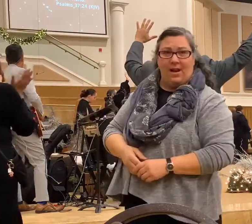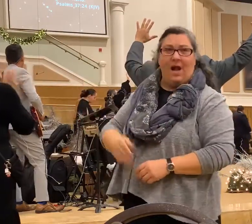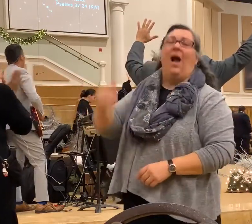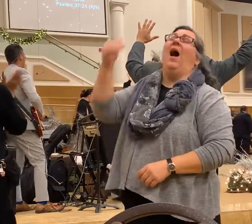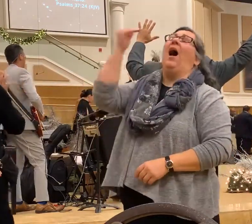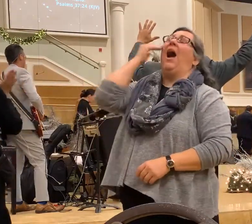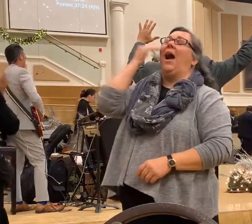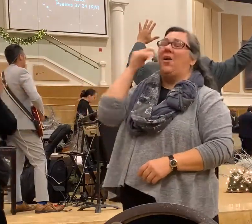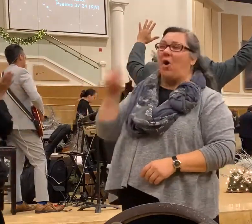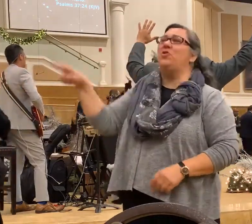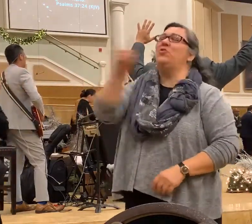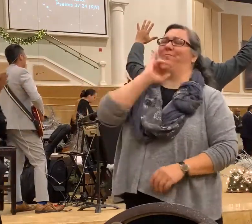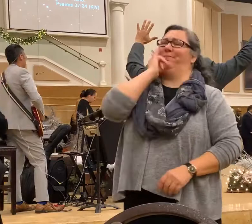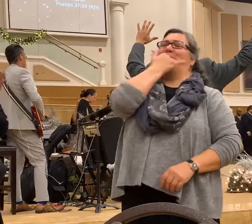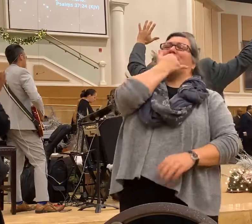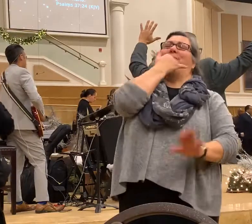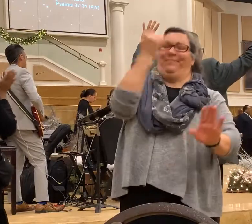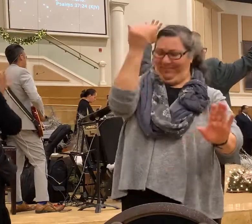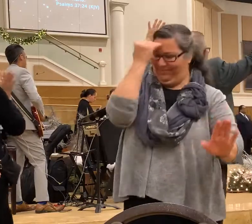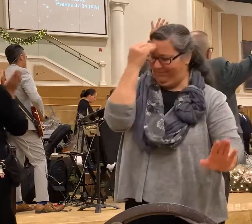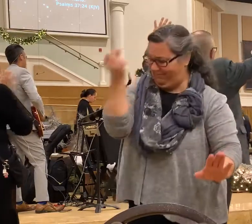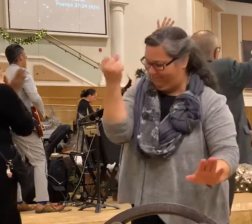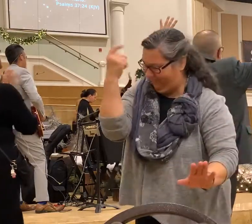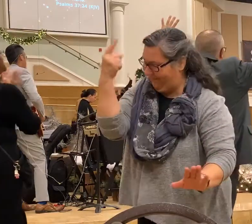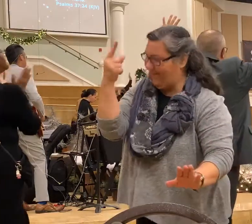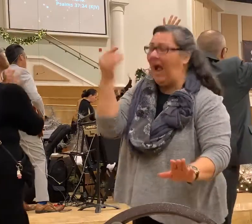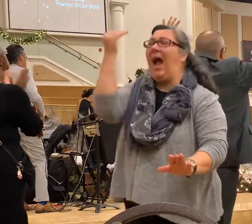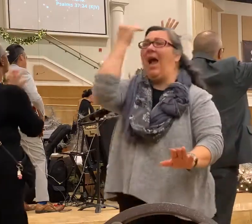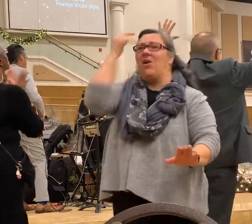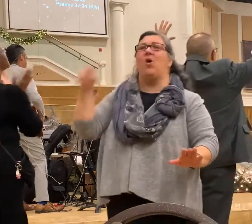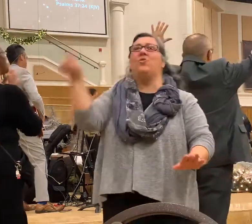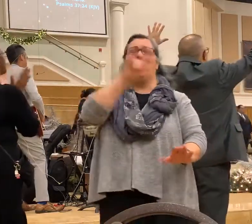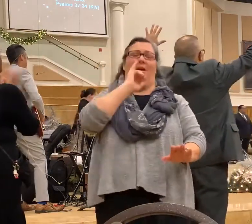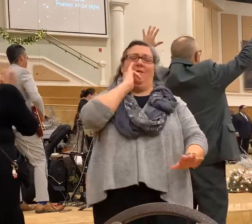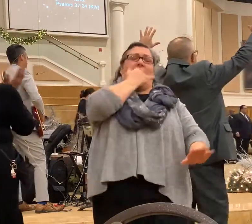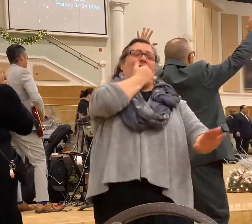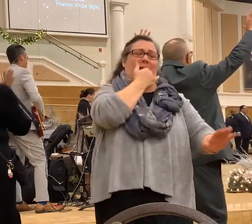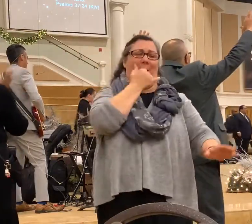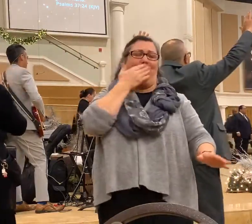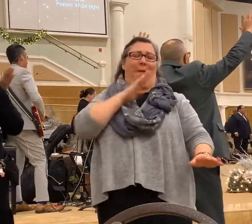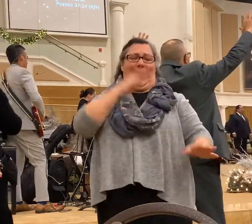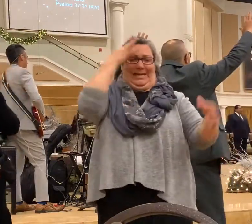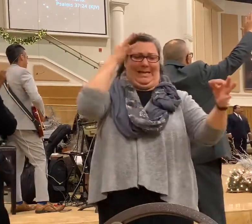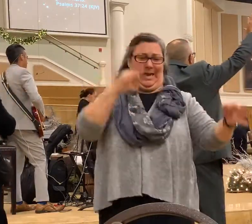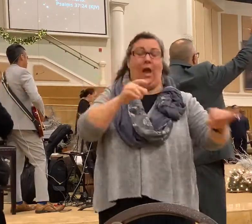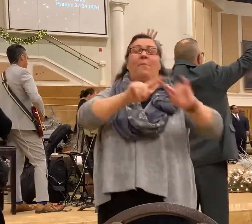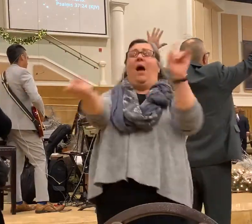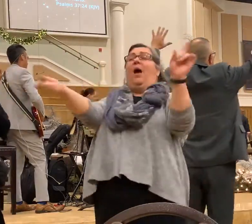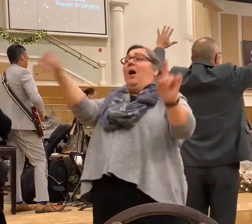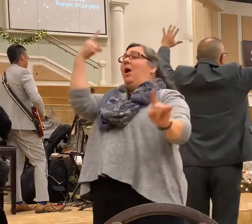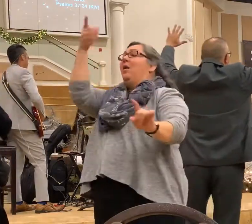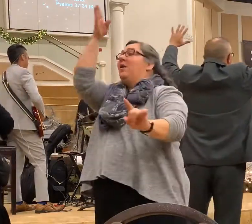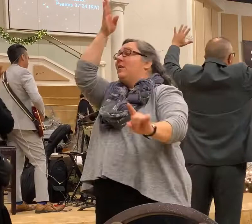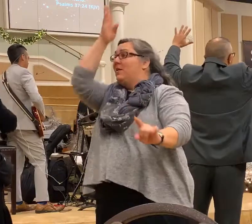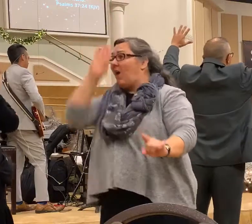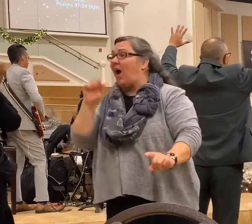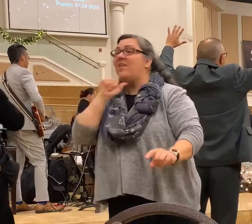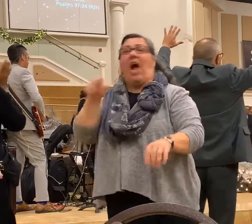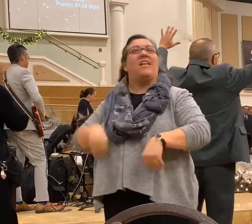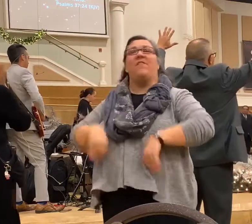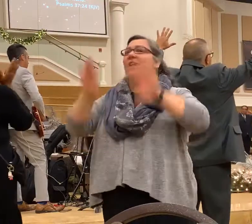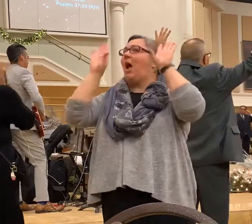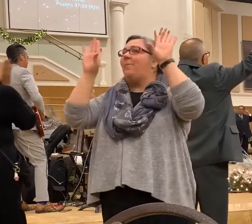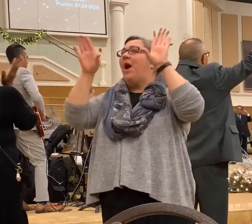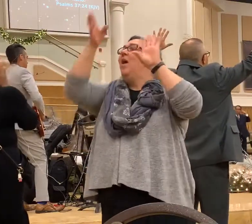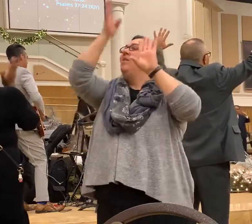know you make some mistakes. I know you fell. I know you had some bad decisions, but there's a God that ain't gave up on you. He's